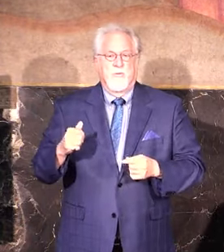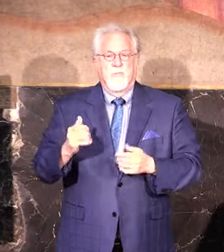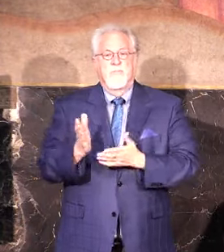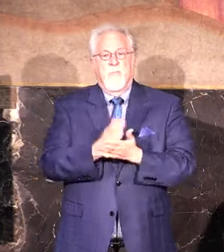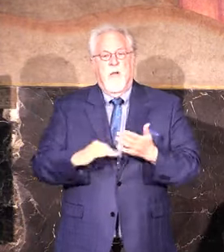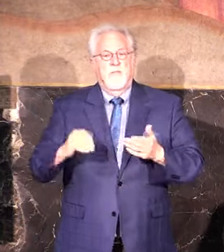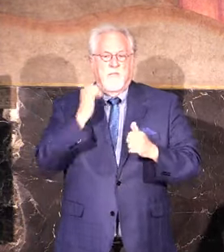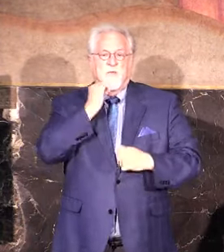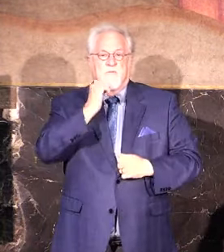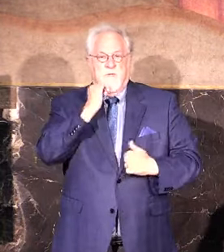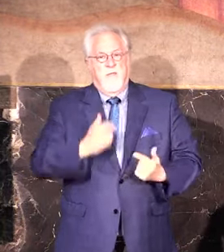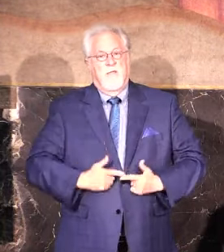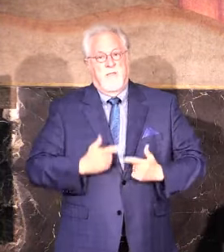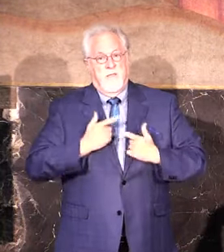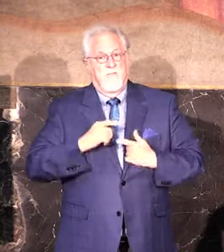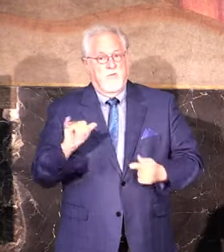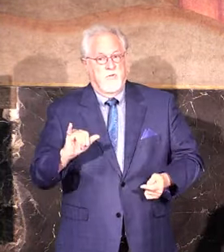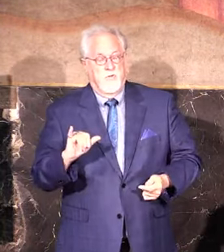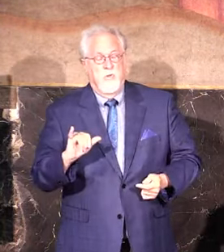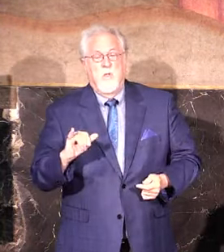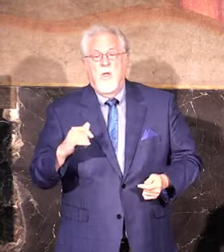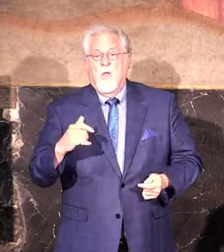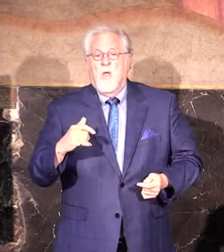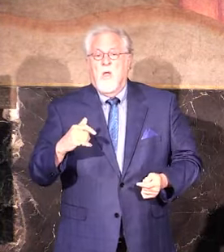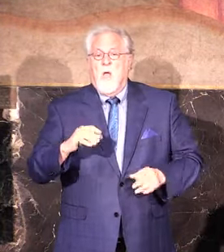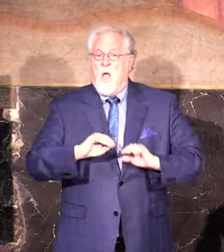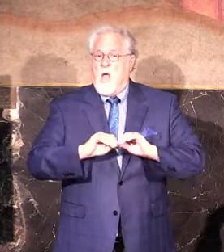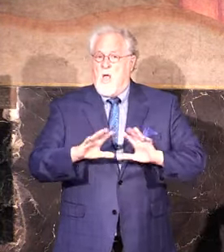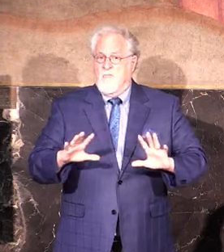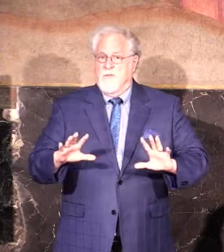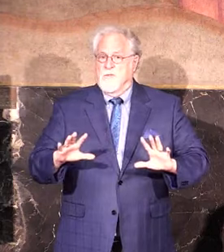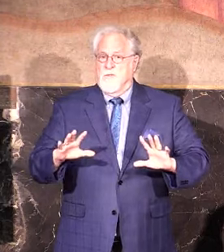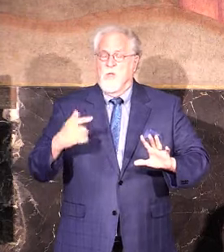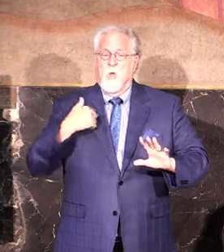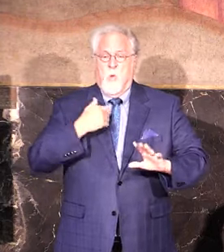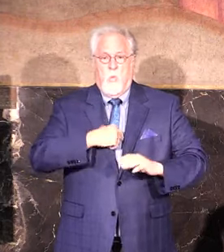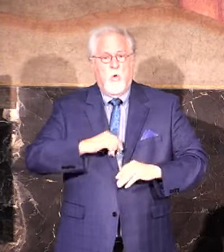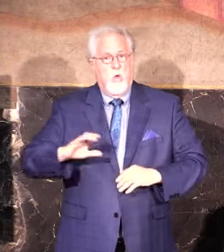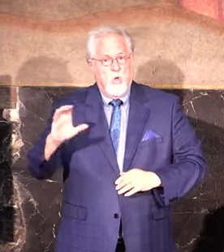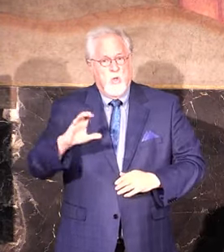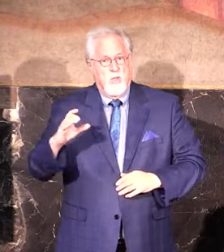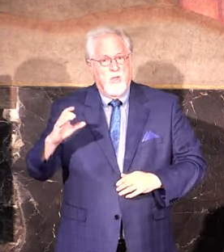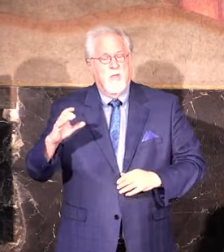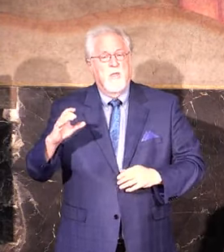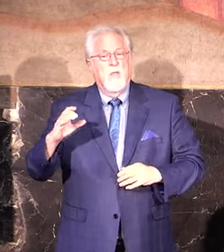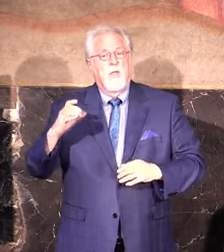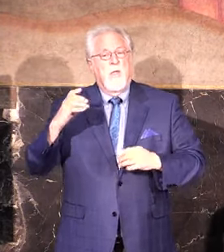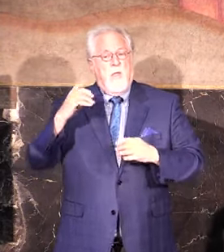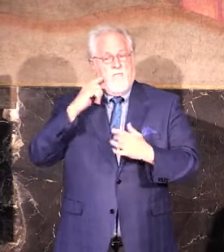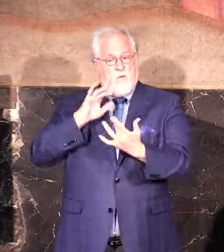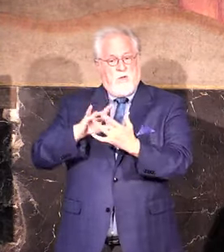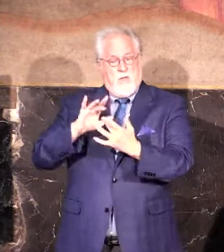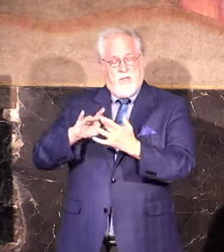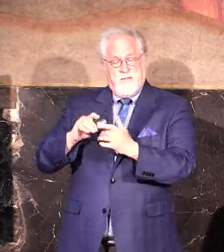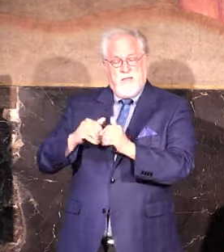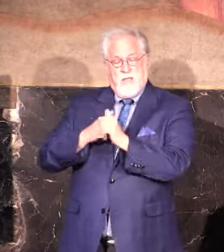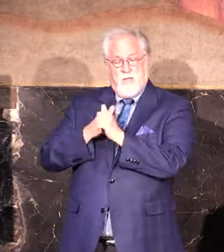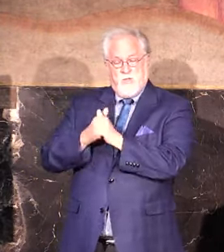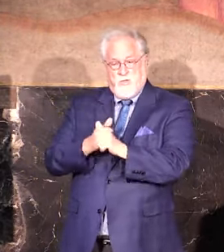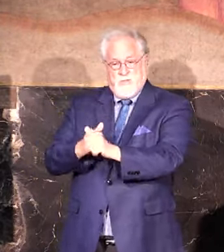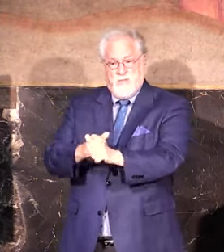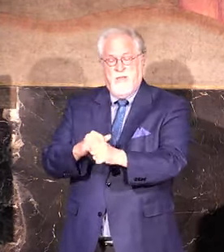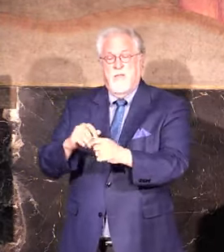as well. And so we obviously are looking for the contact tracing effort to be done